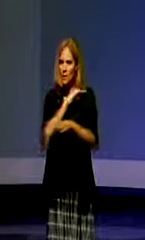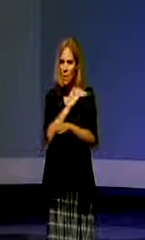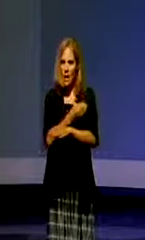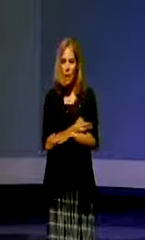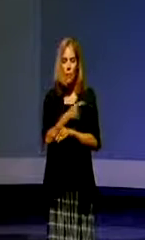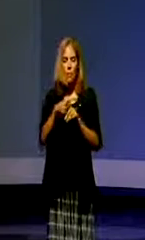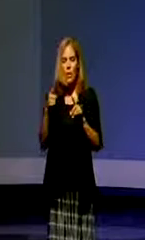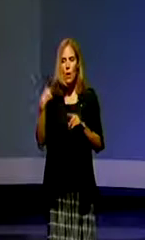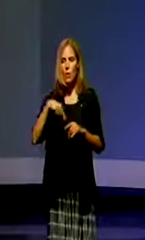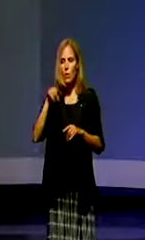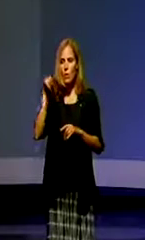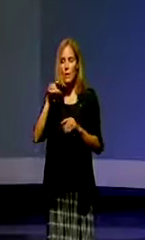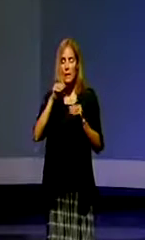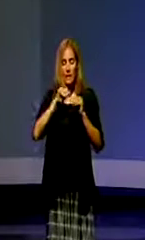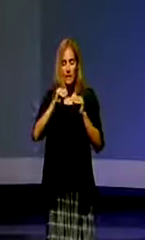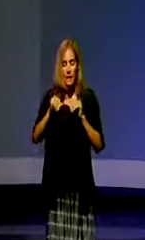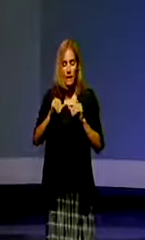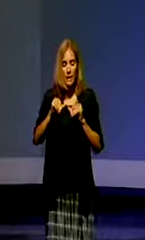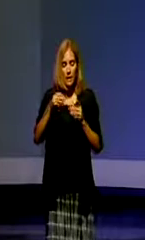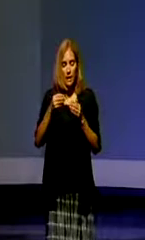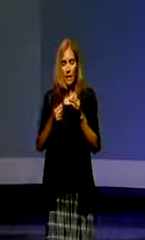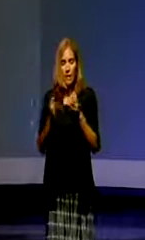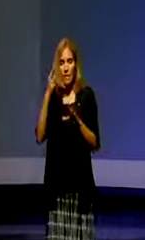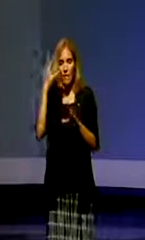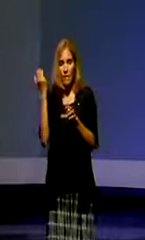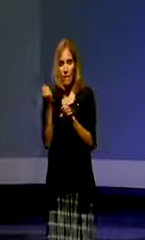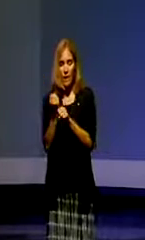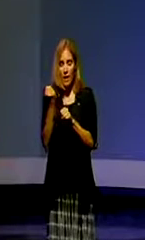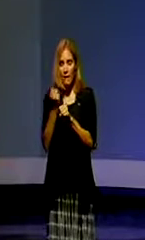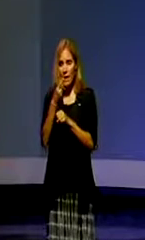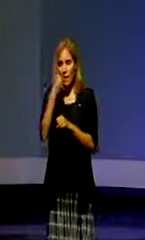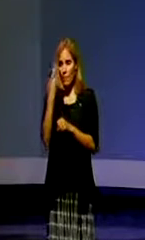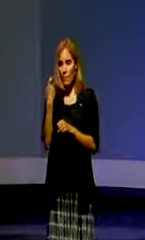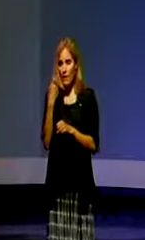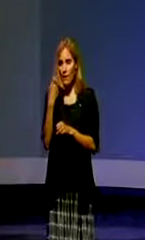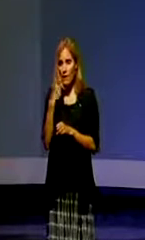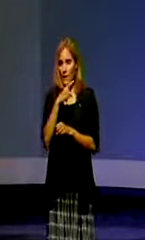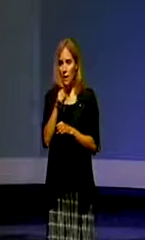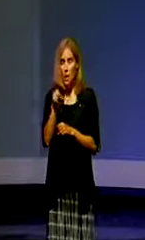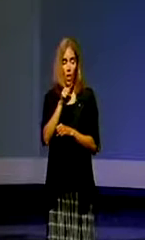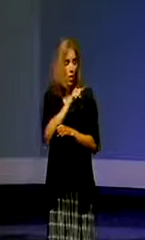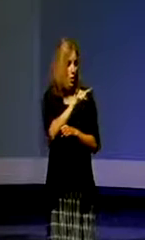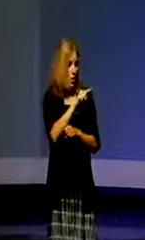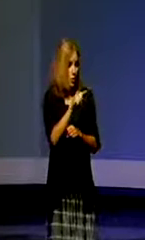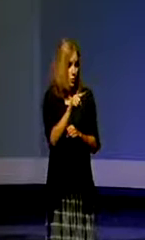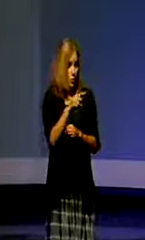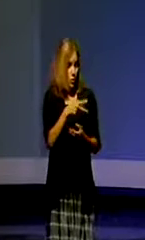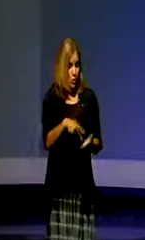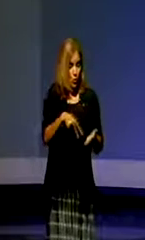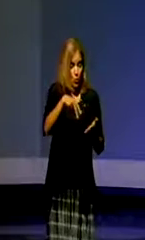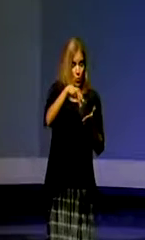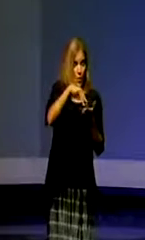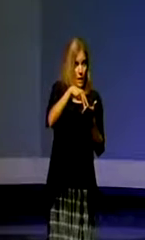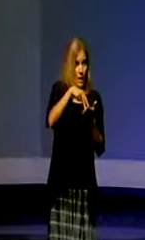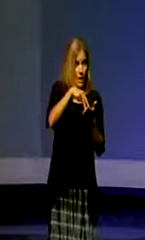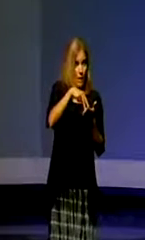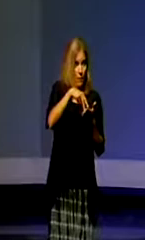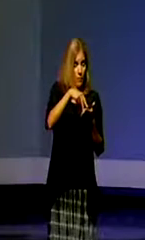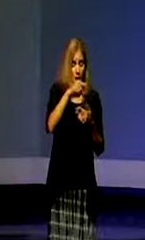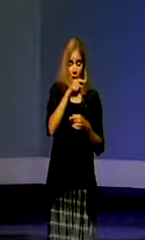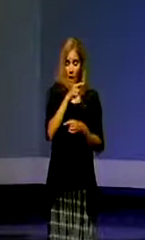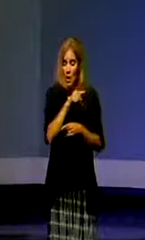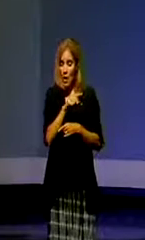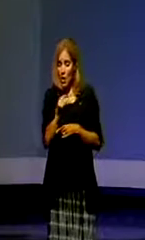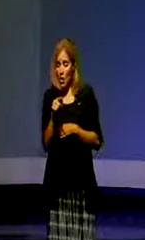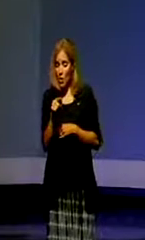we must plant it faithfully, because there are those who rise up and there are those